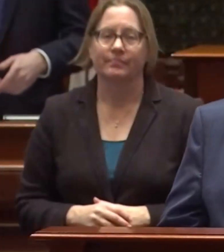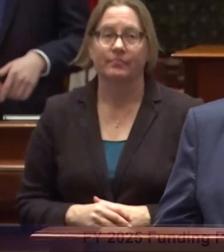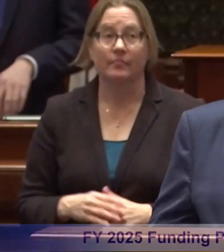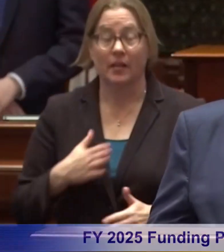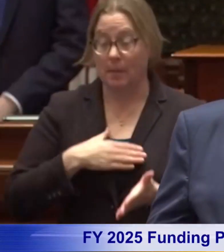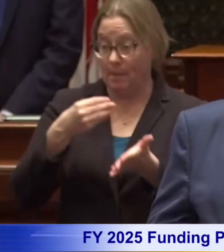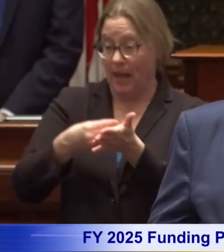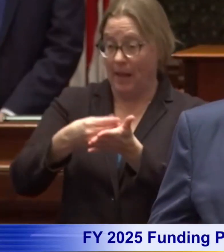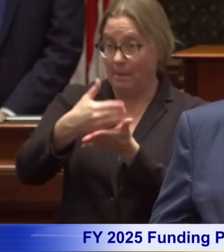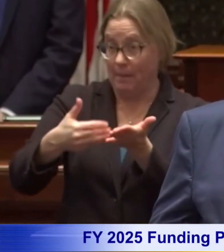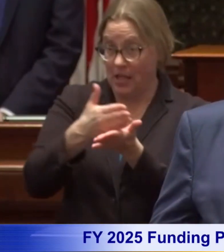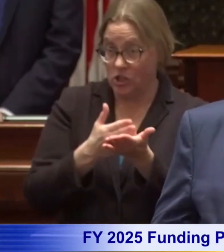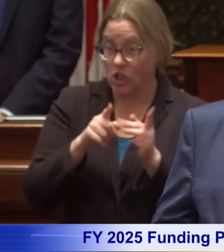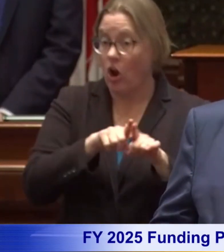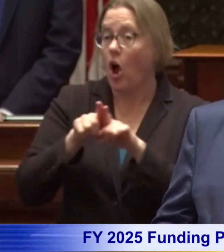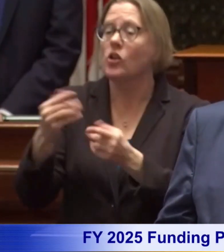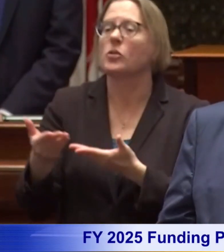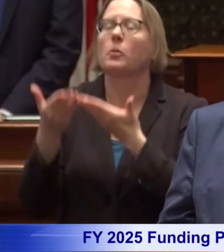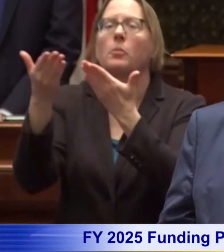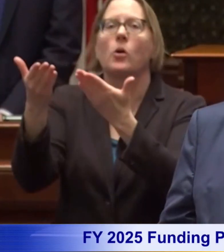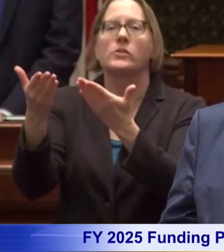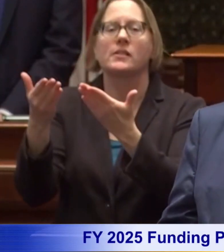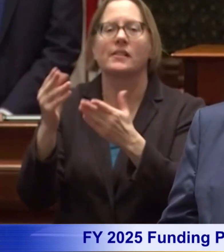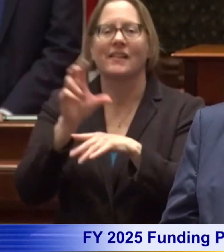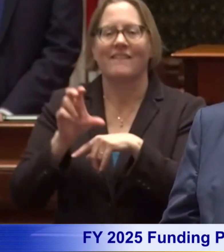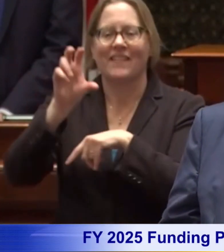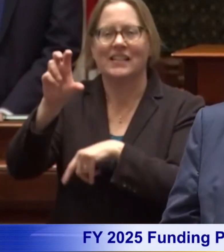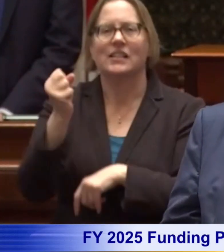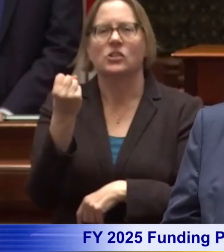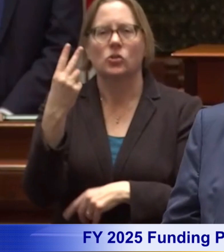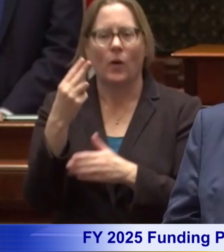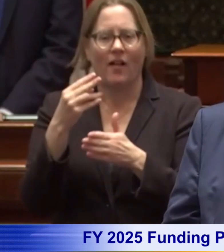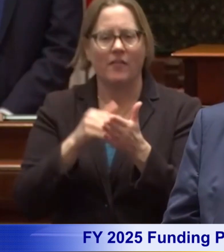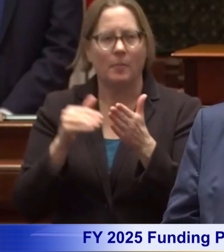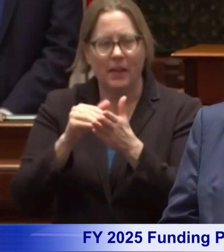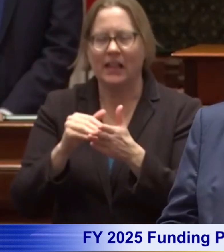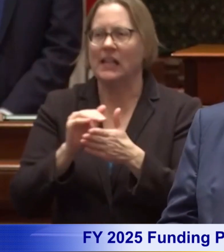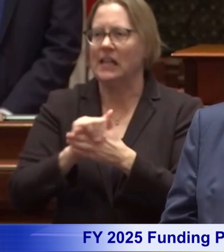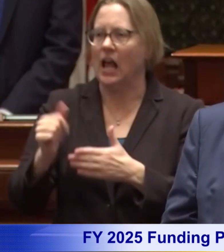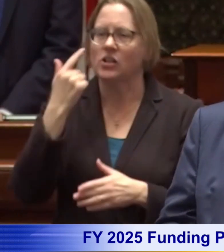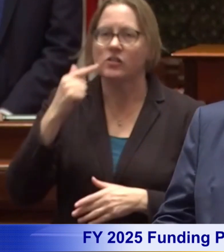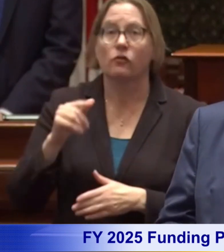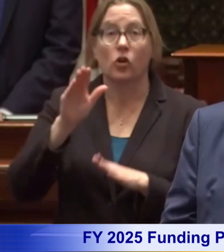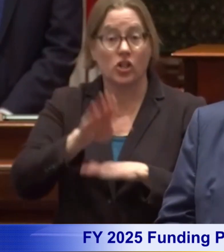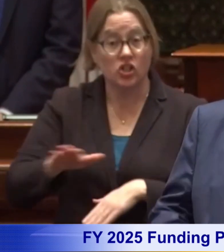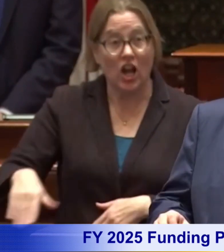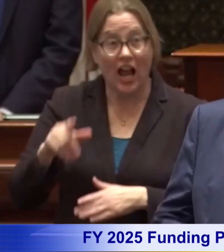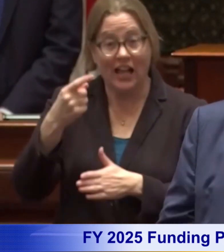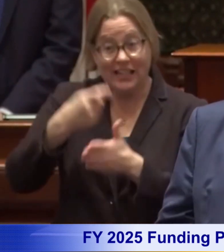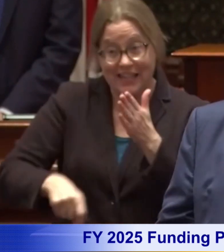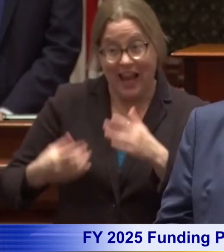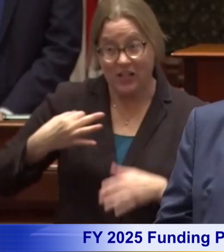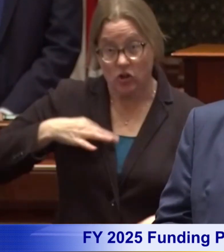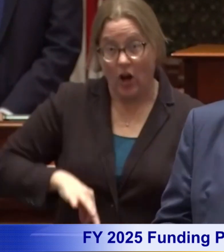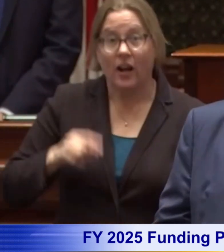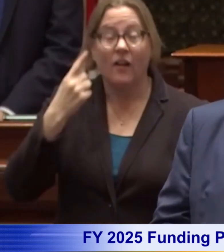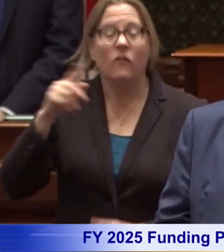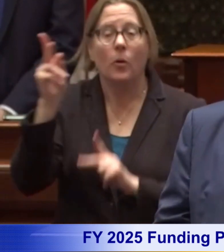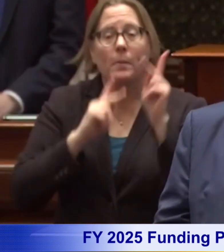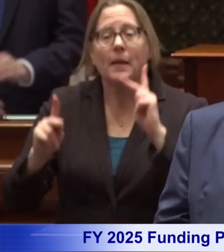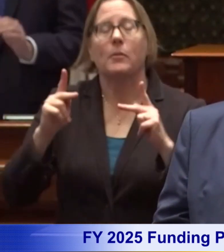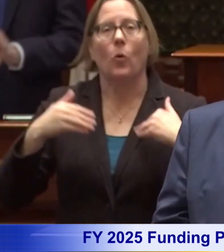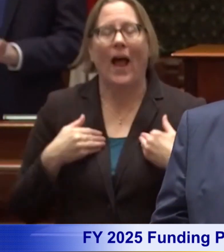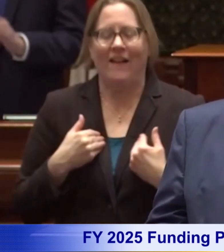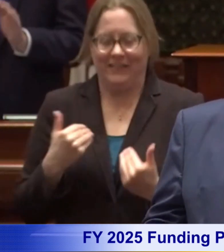My budget also proposes investing $12 million to create a child tax credit for families raising our youngest